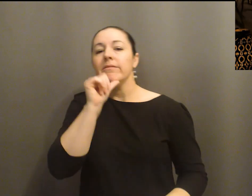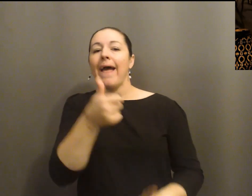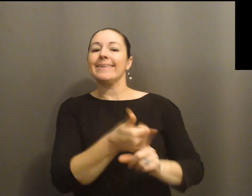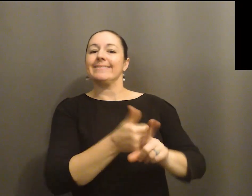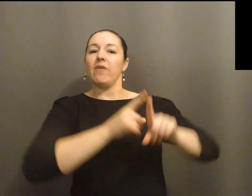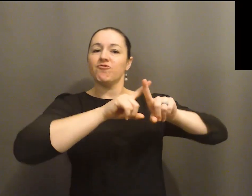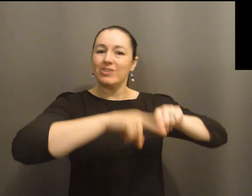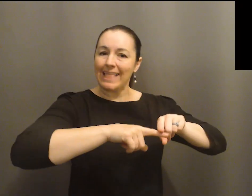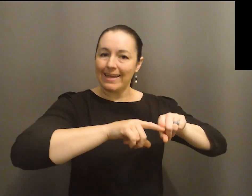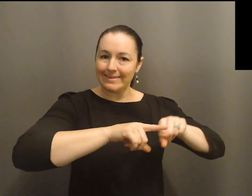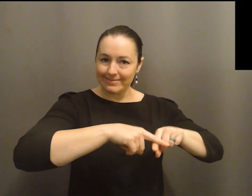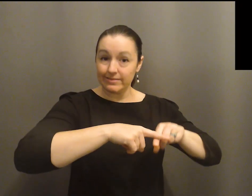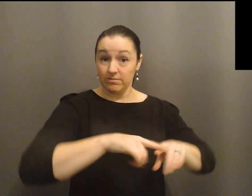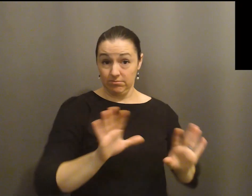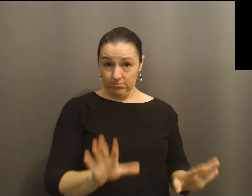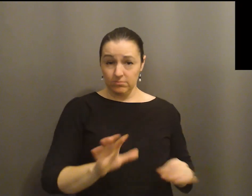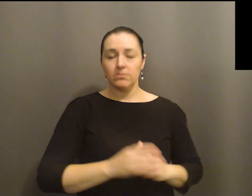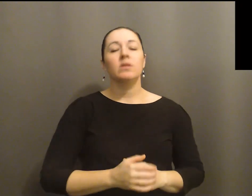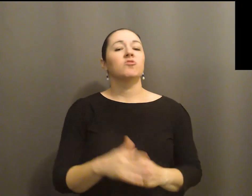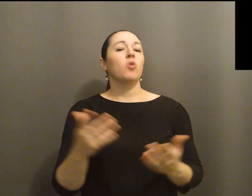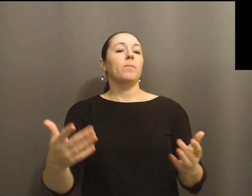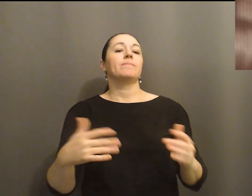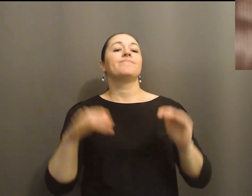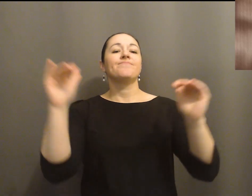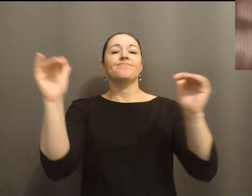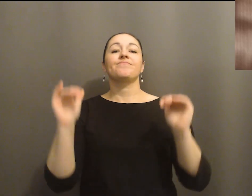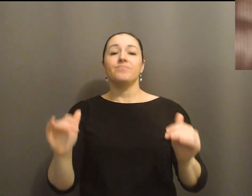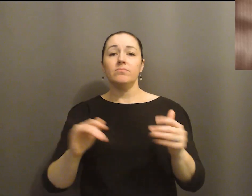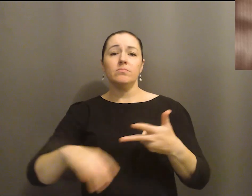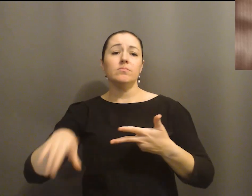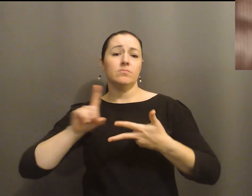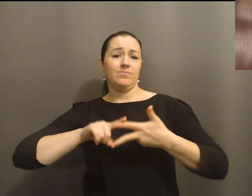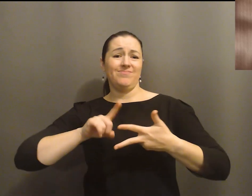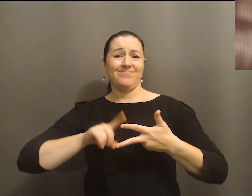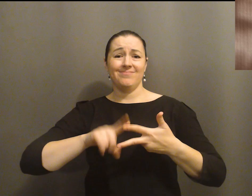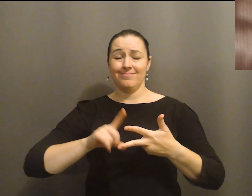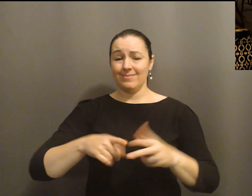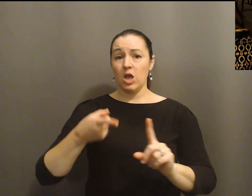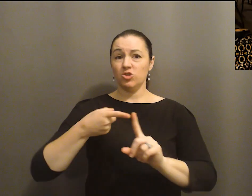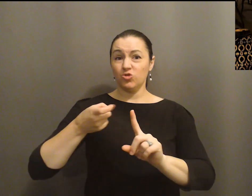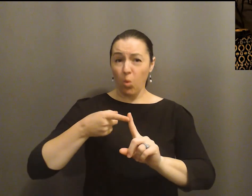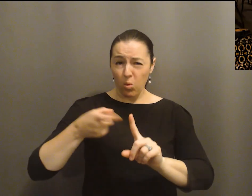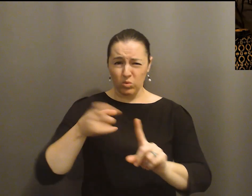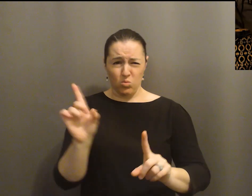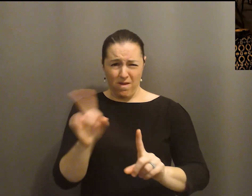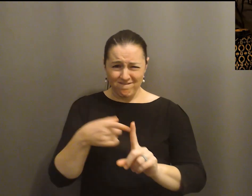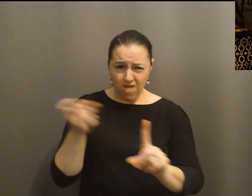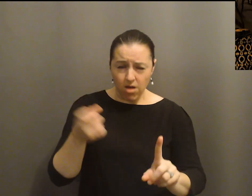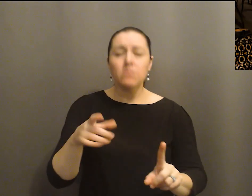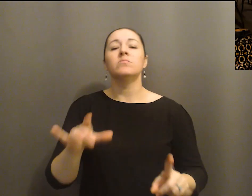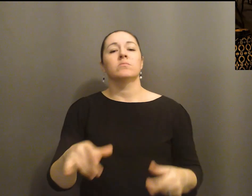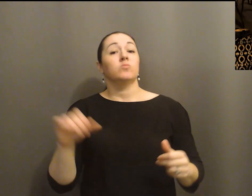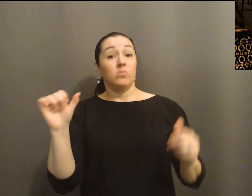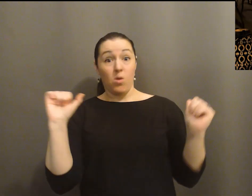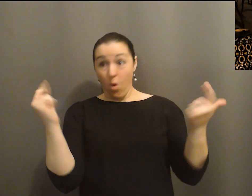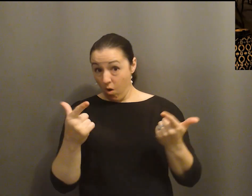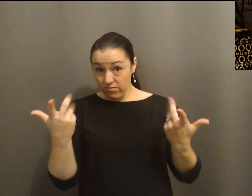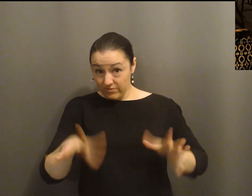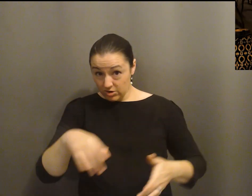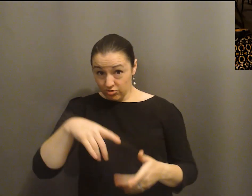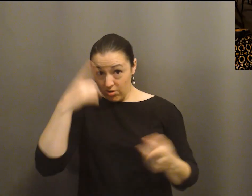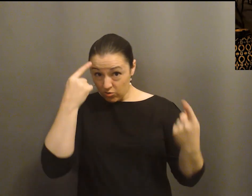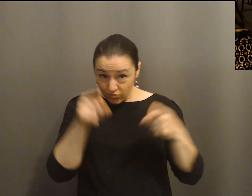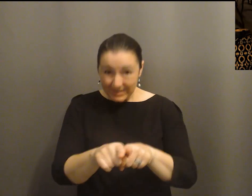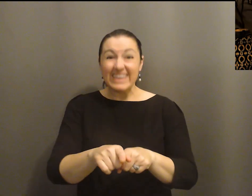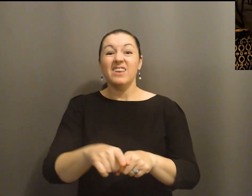self-reliance That's where we're Going to next So the next insight Is this The source We talked about The need None of us Can do this In our own power We're all in agreement On that right